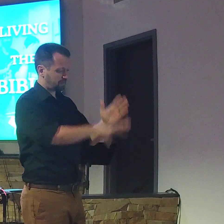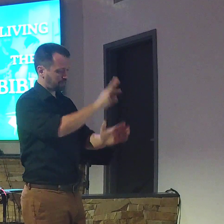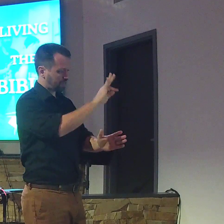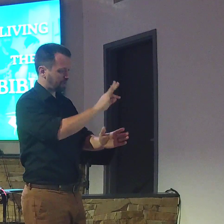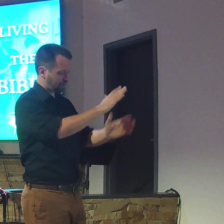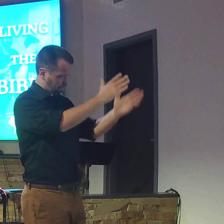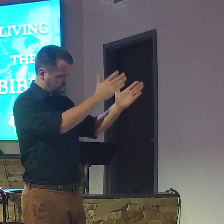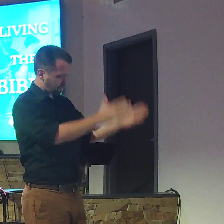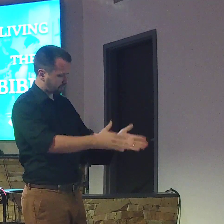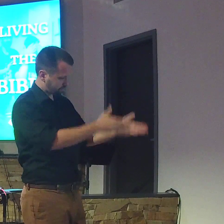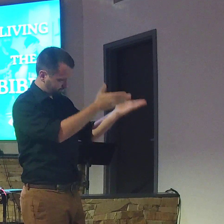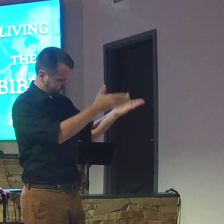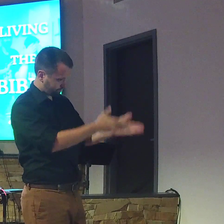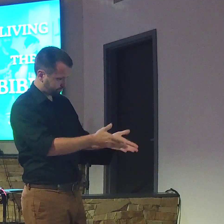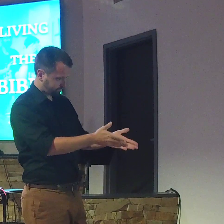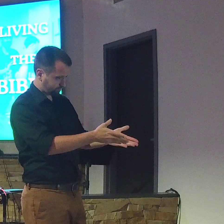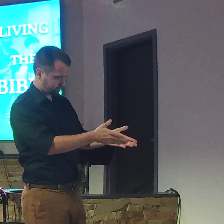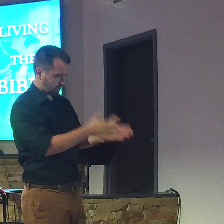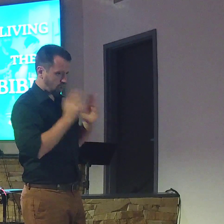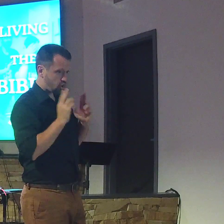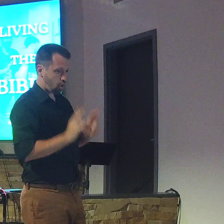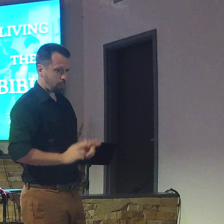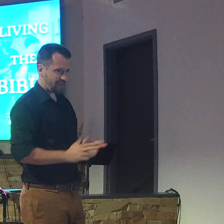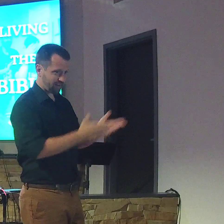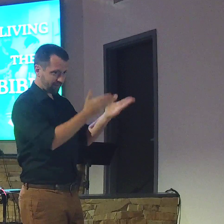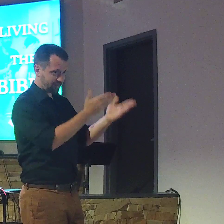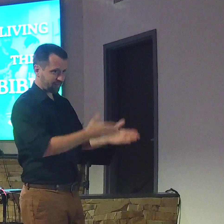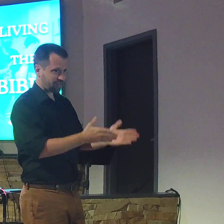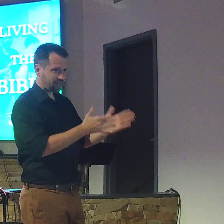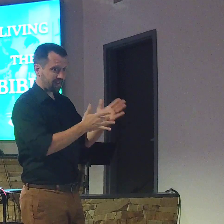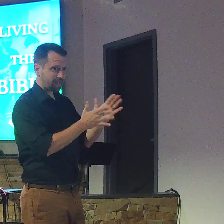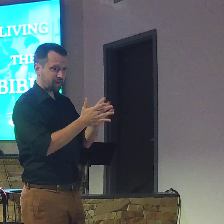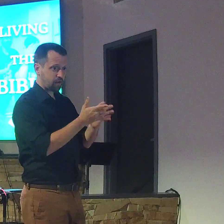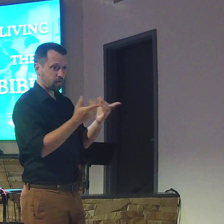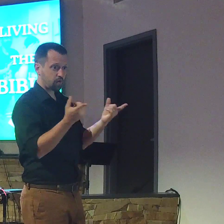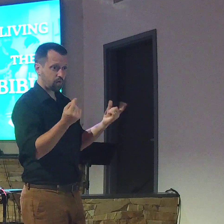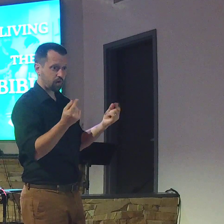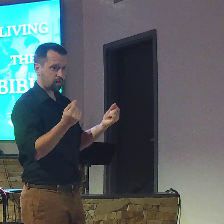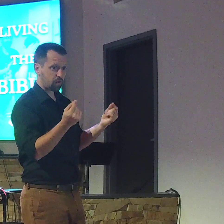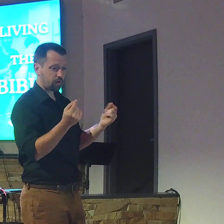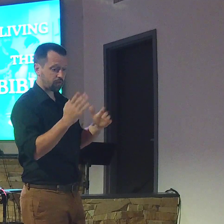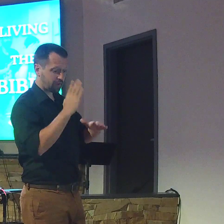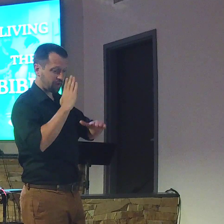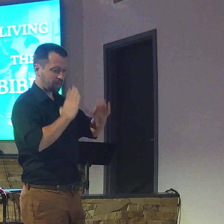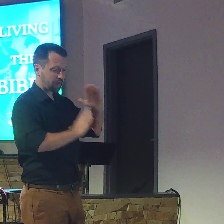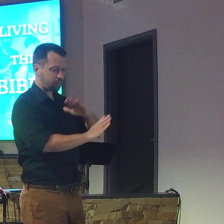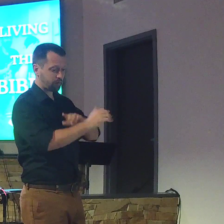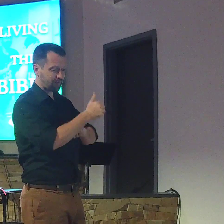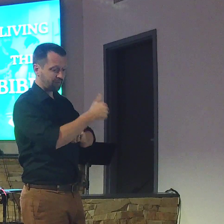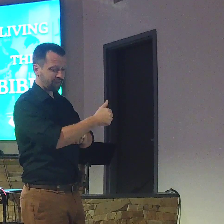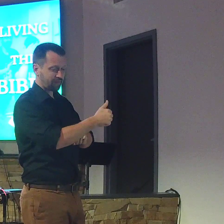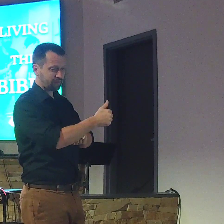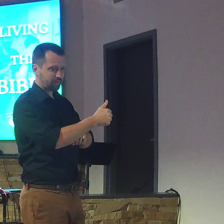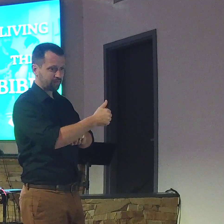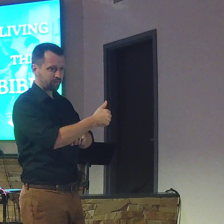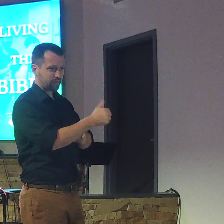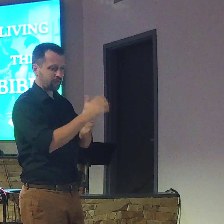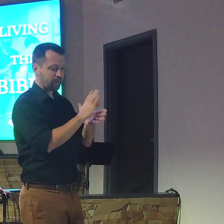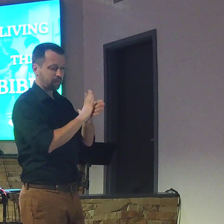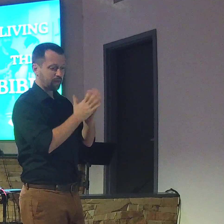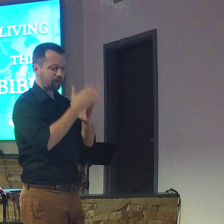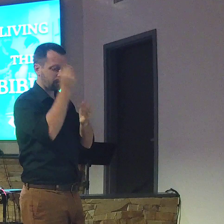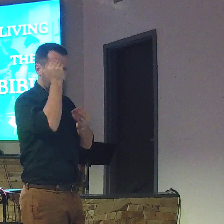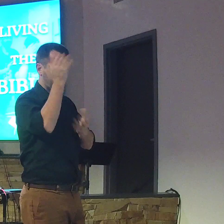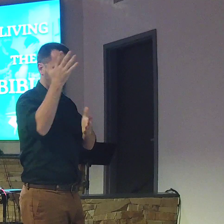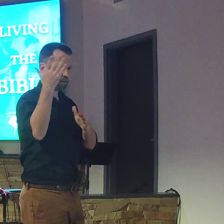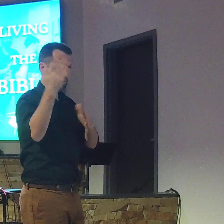the form of a man, a human being, he what? Humbled himself. And became obedient